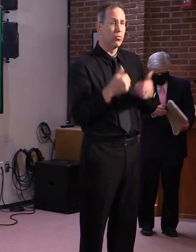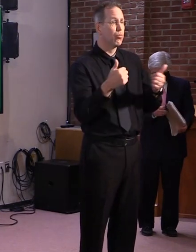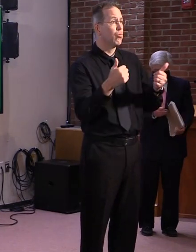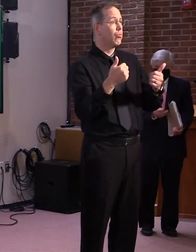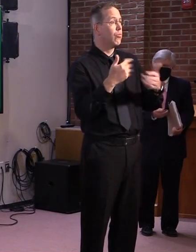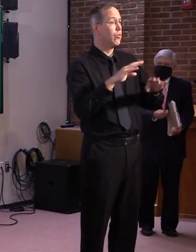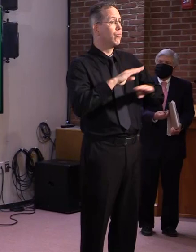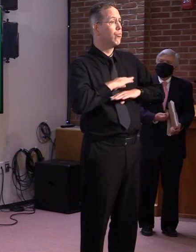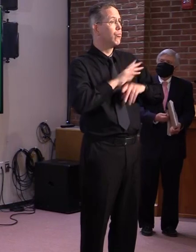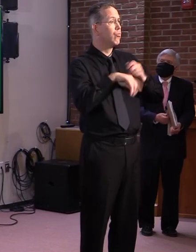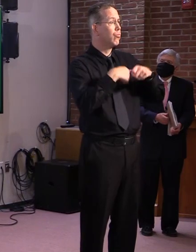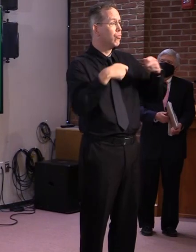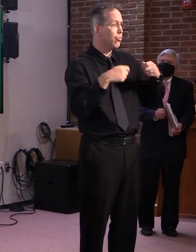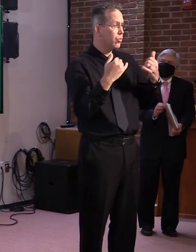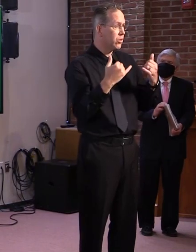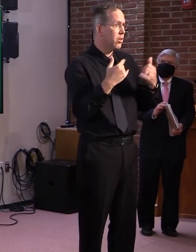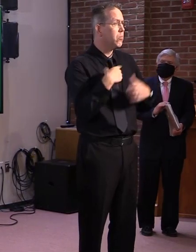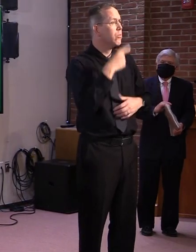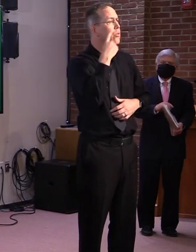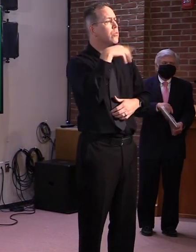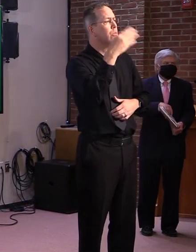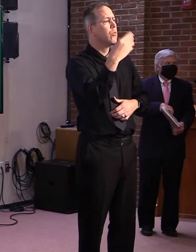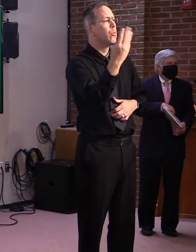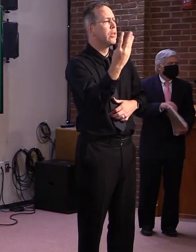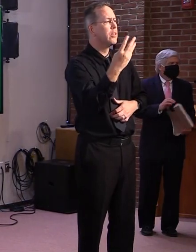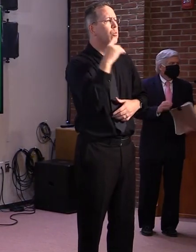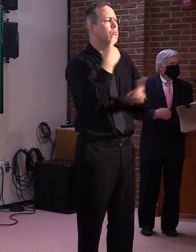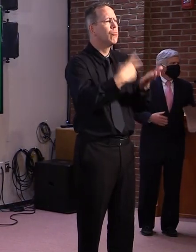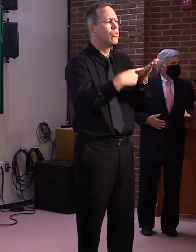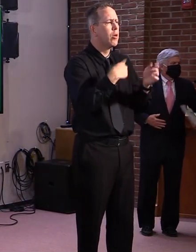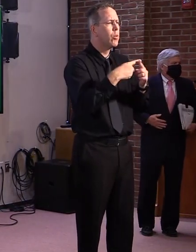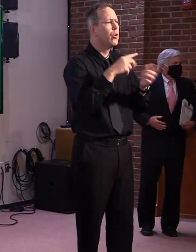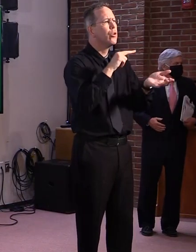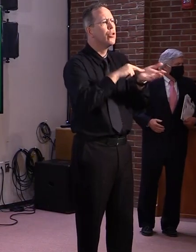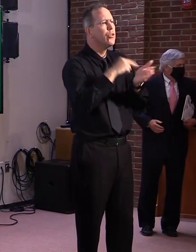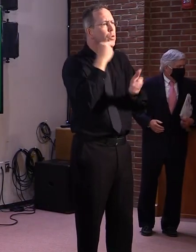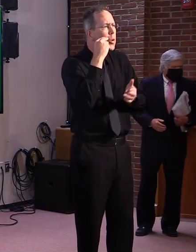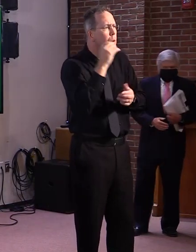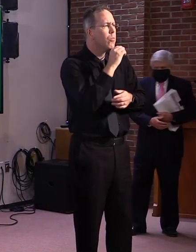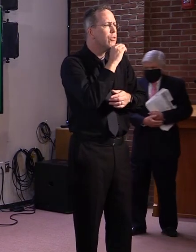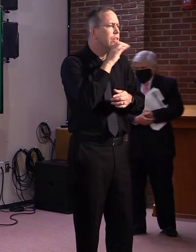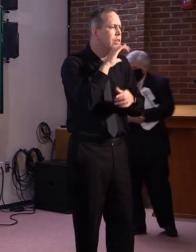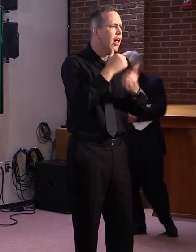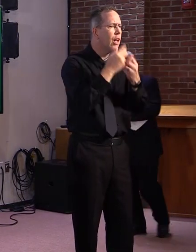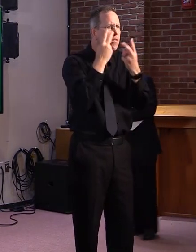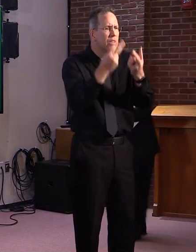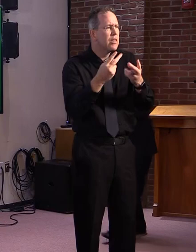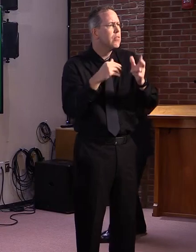Wednesday, we'll be talking about long-term care facilities. Thank you very much. Thank you.